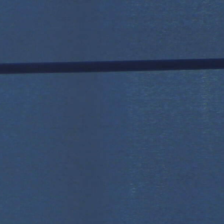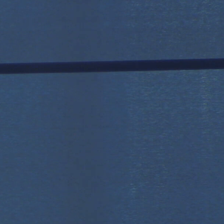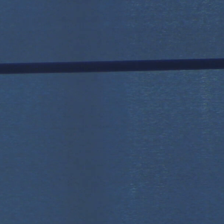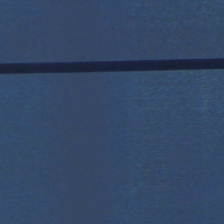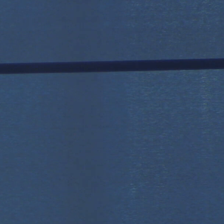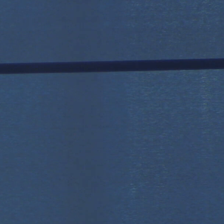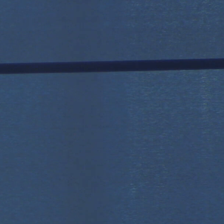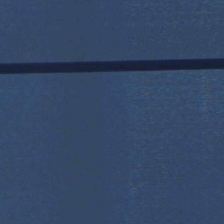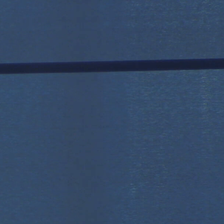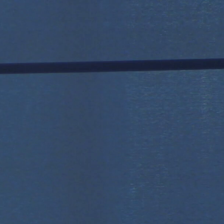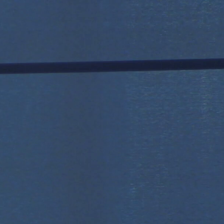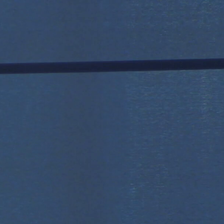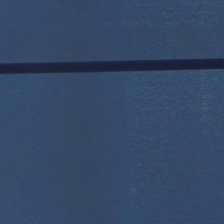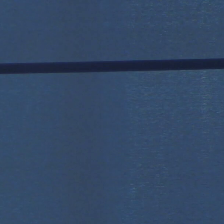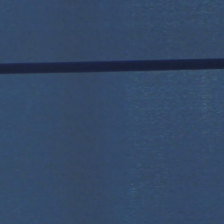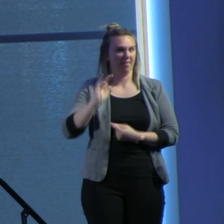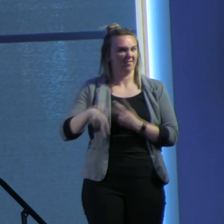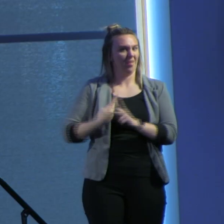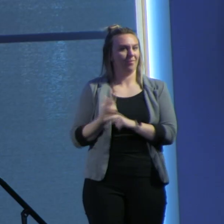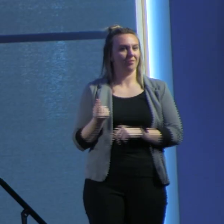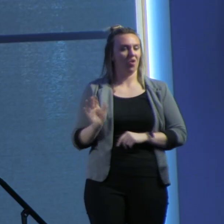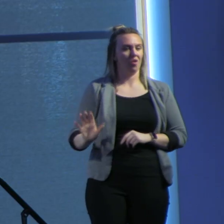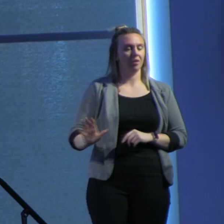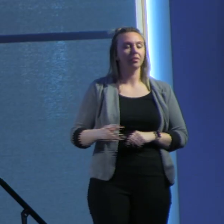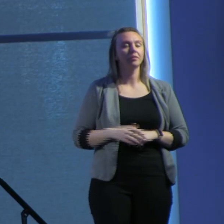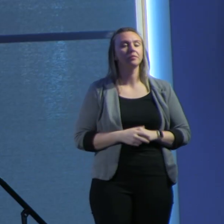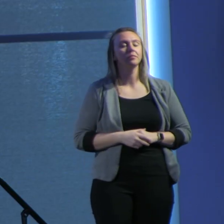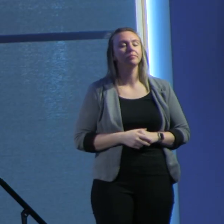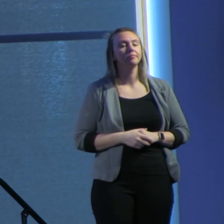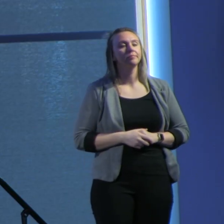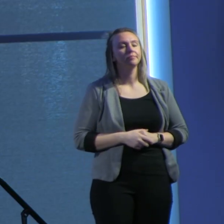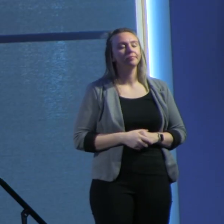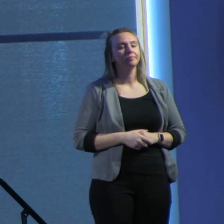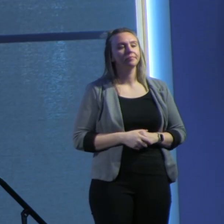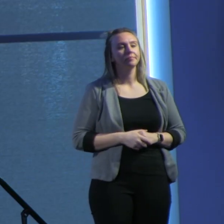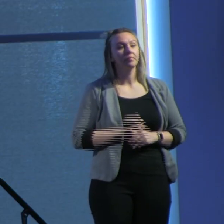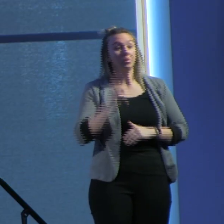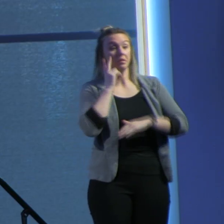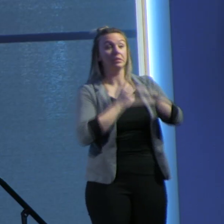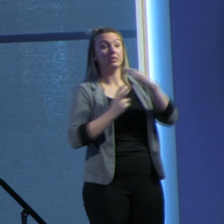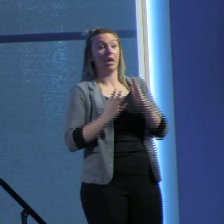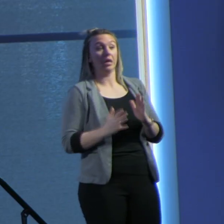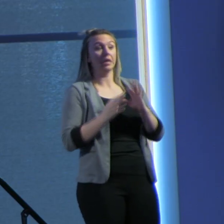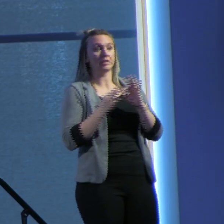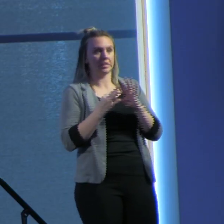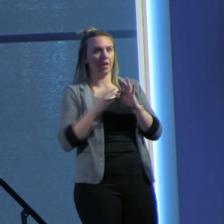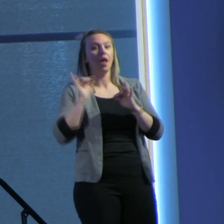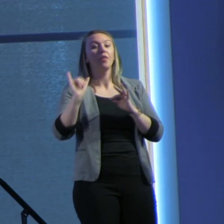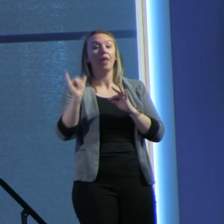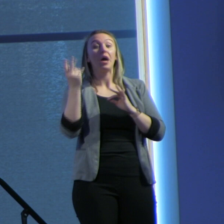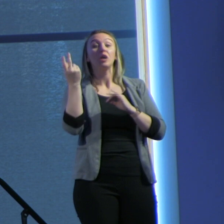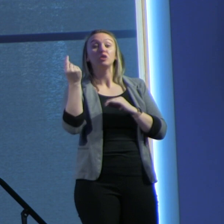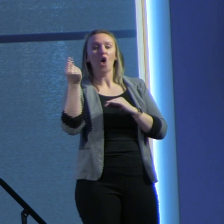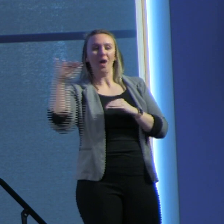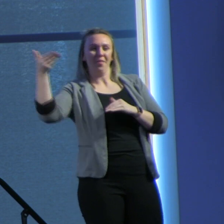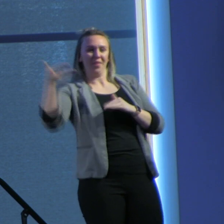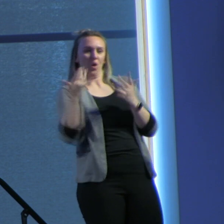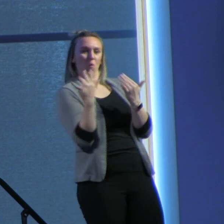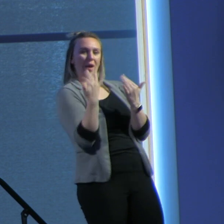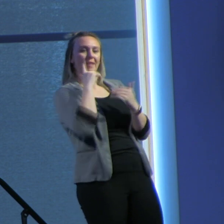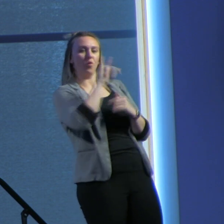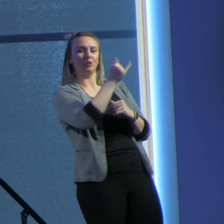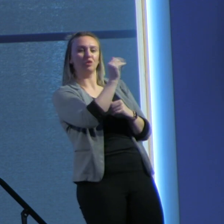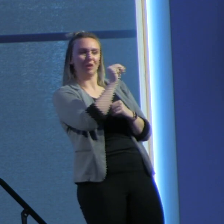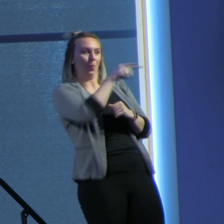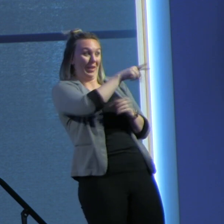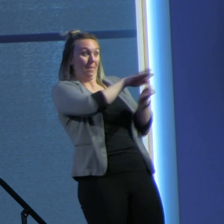knew. But he said, the psychic said that the dog met Jim when he crossed over. So